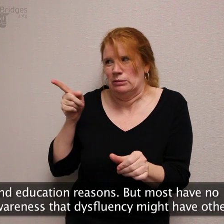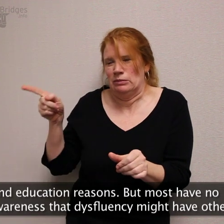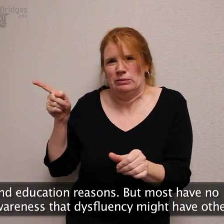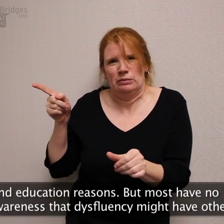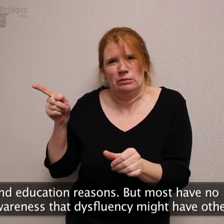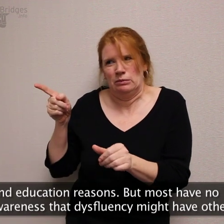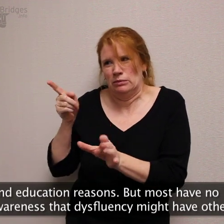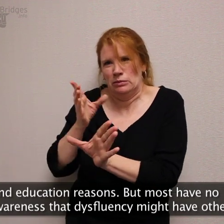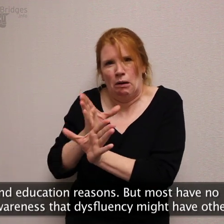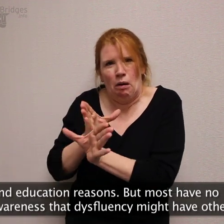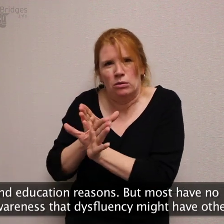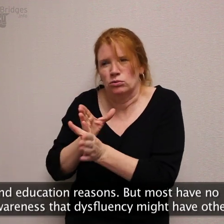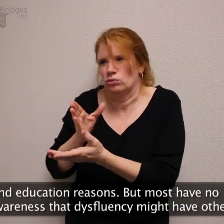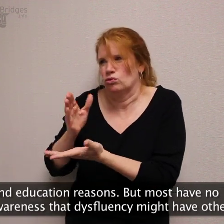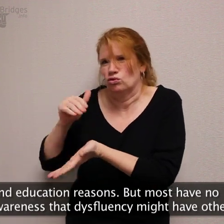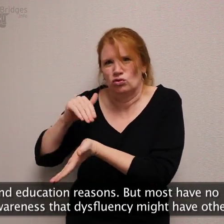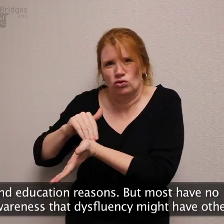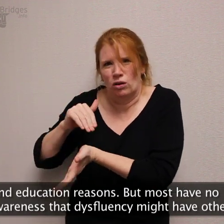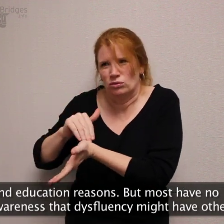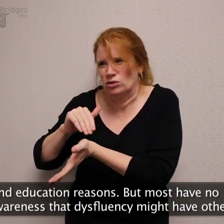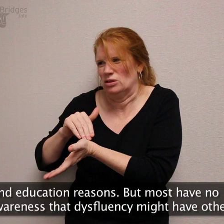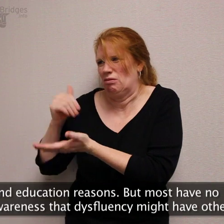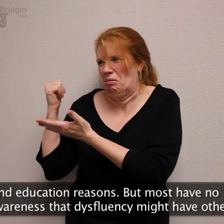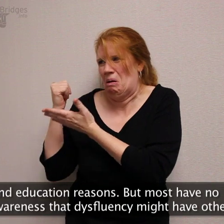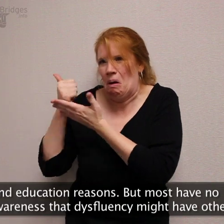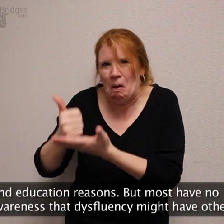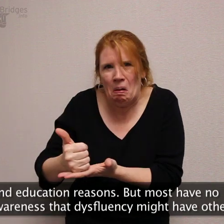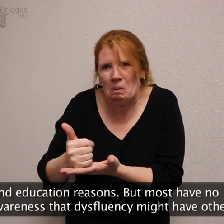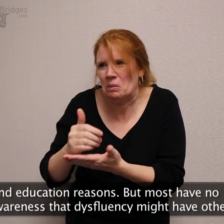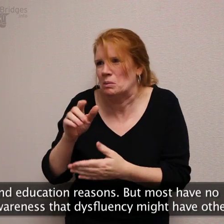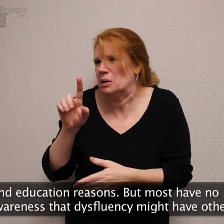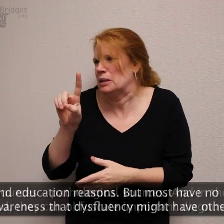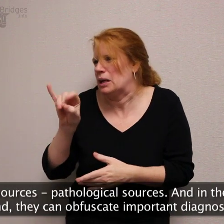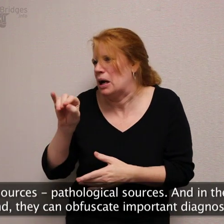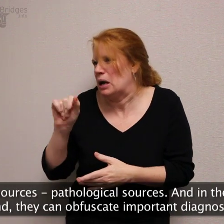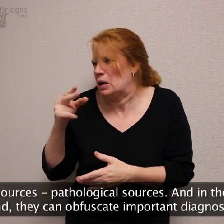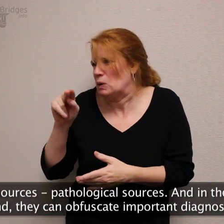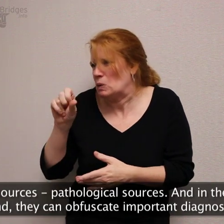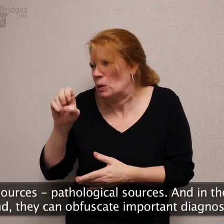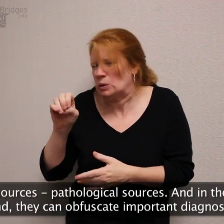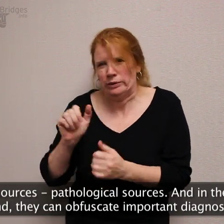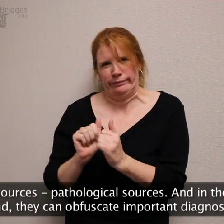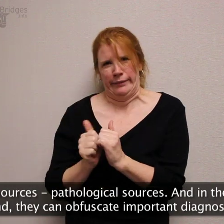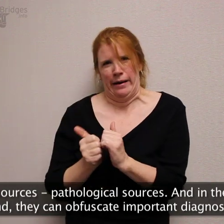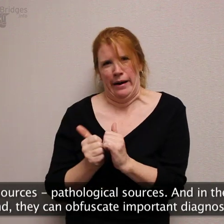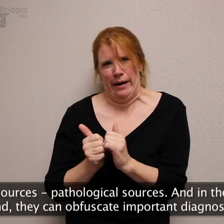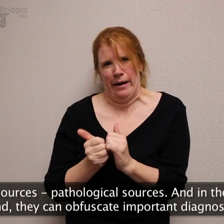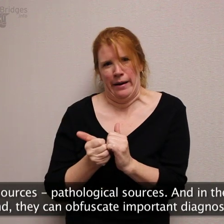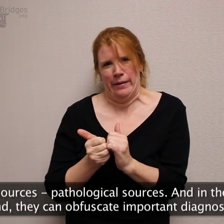But most have no awareness that dysfluency might have other sources, pathological